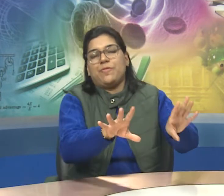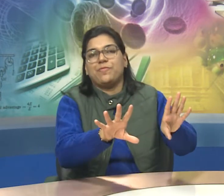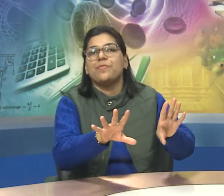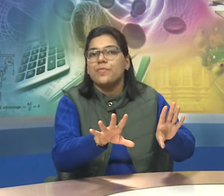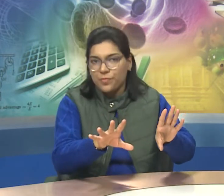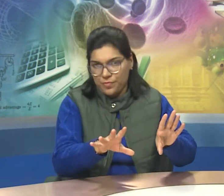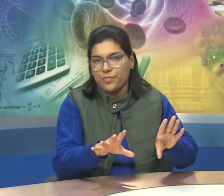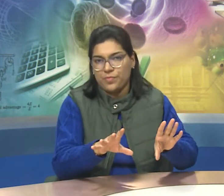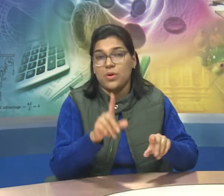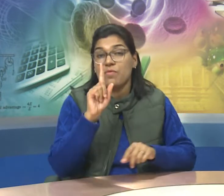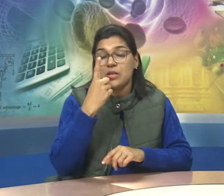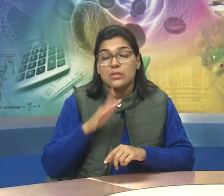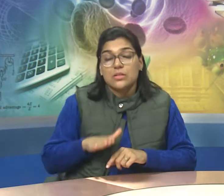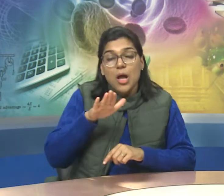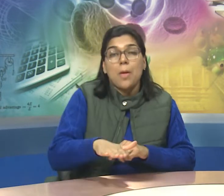that one is stressed,